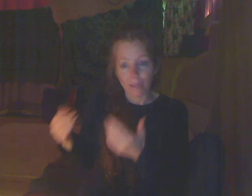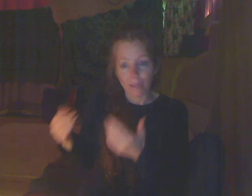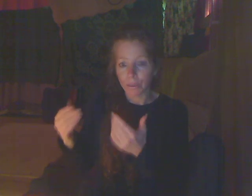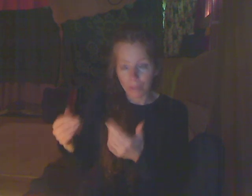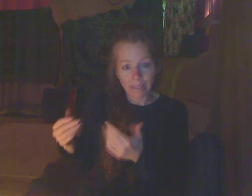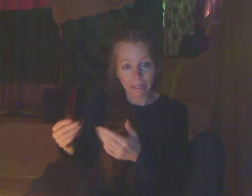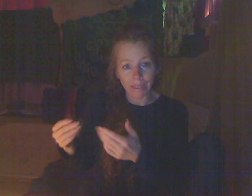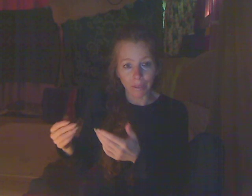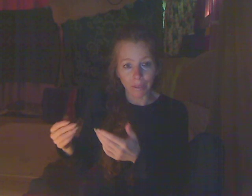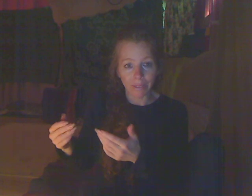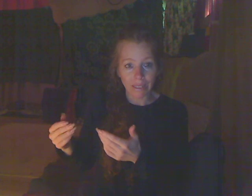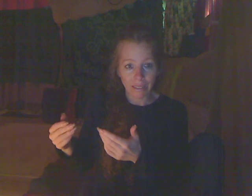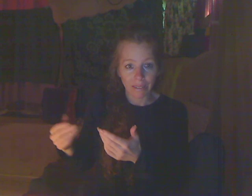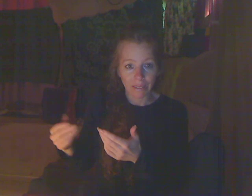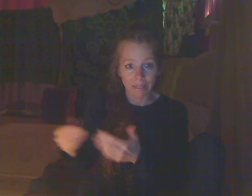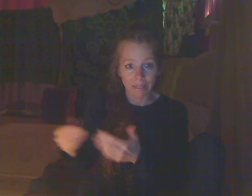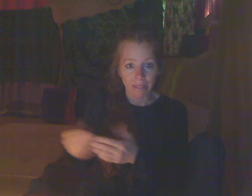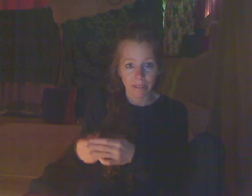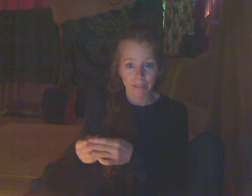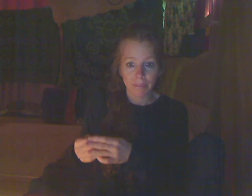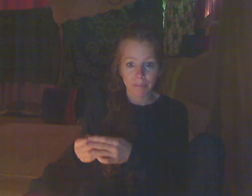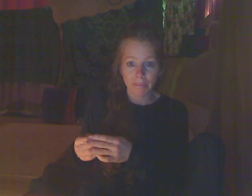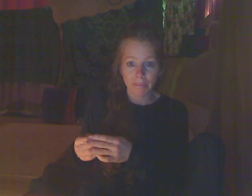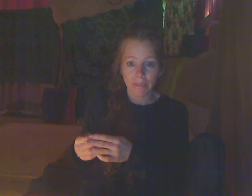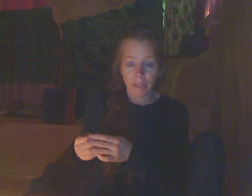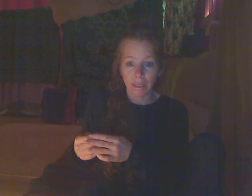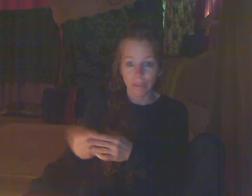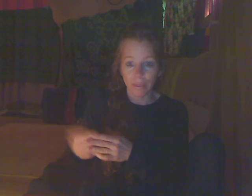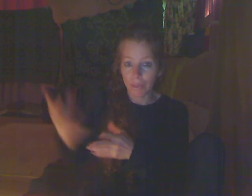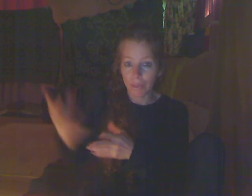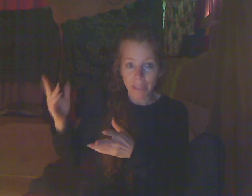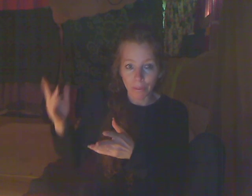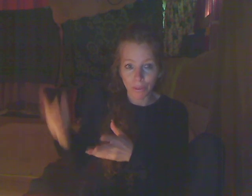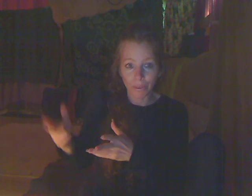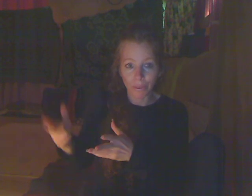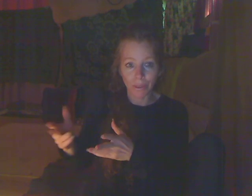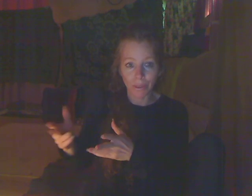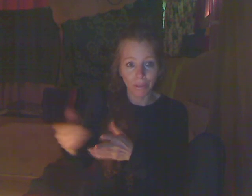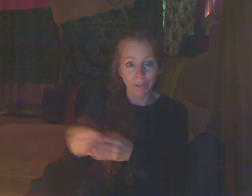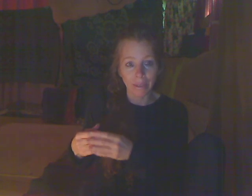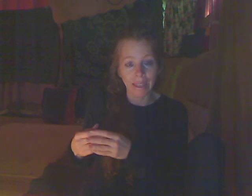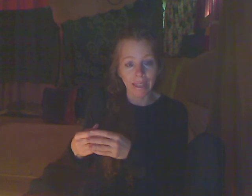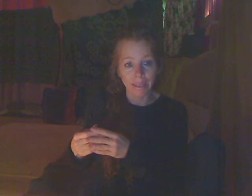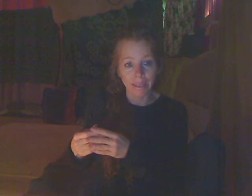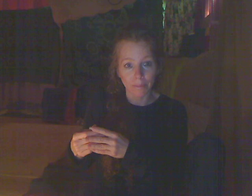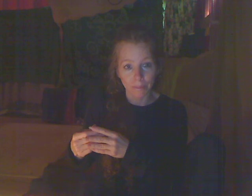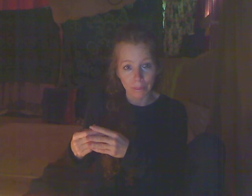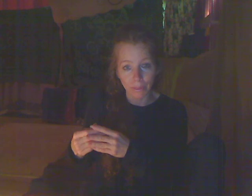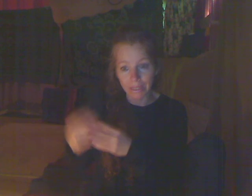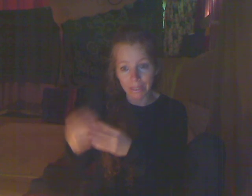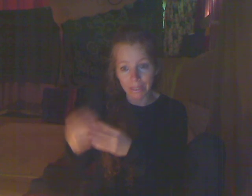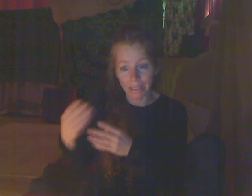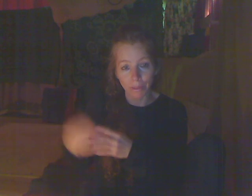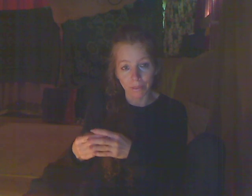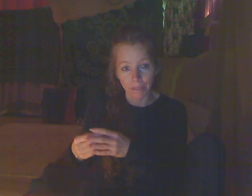So we need to get rid of it. So If you want to keep a few for the zoo, go ahead. But we need to get rid of